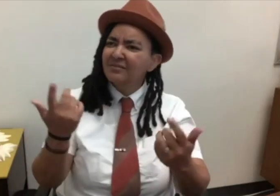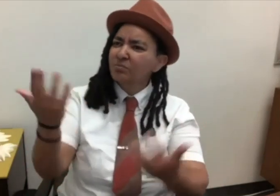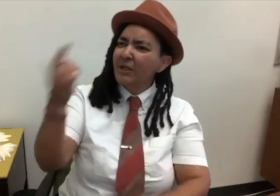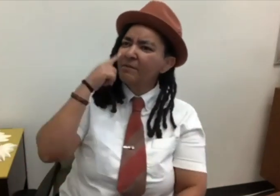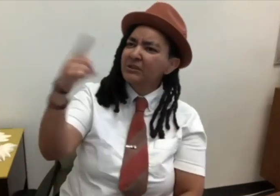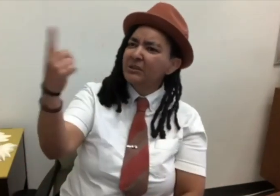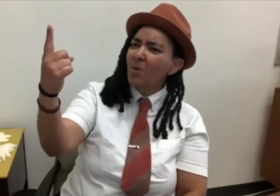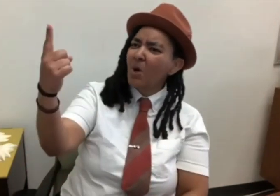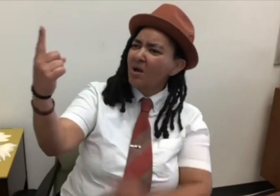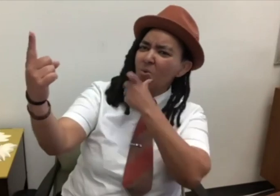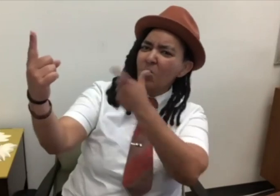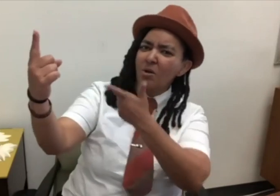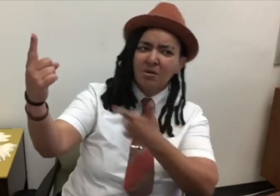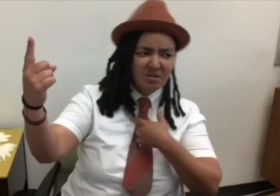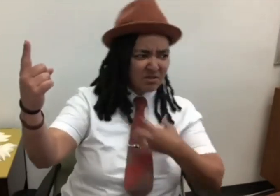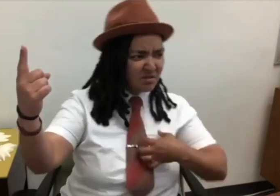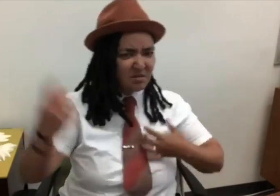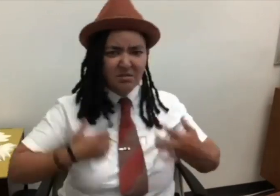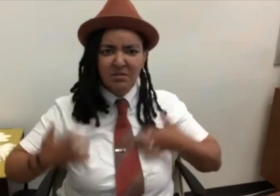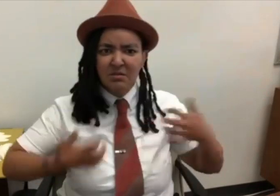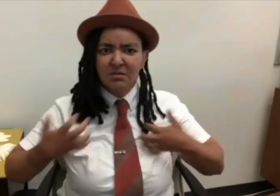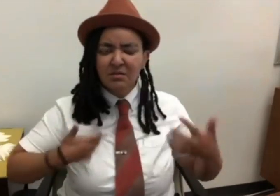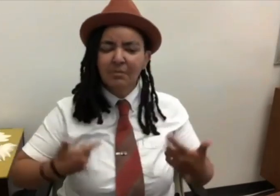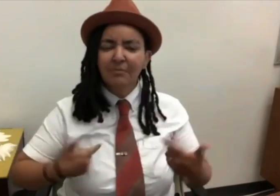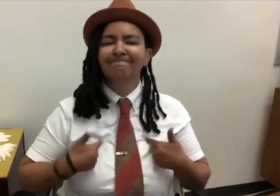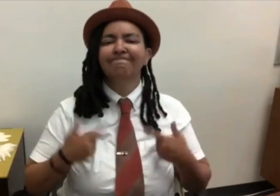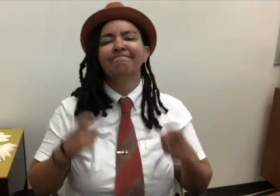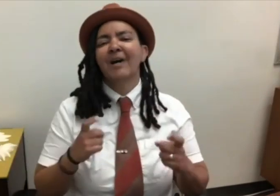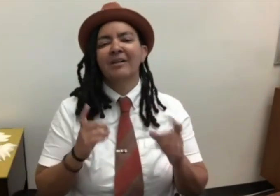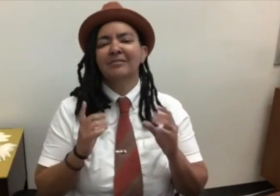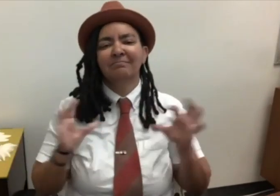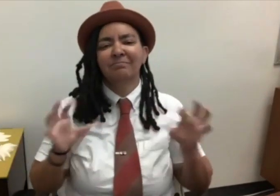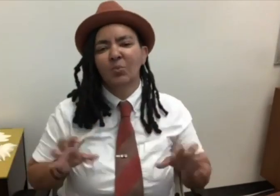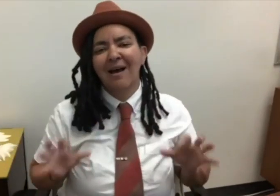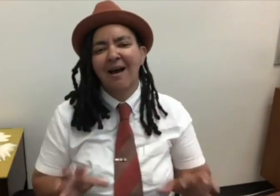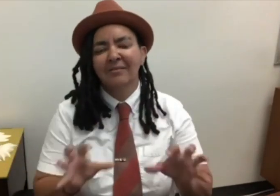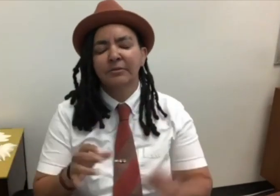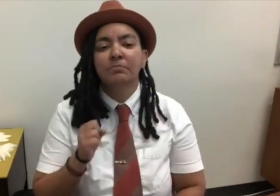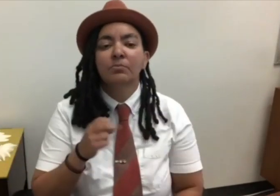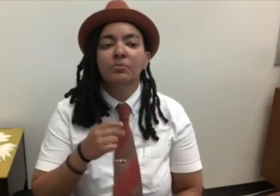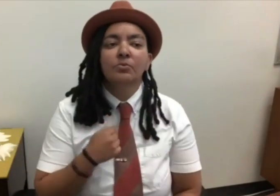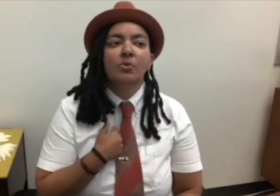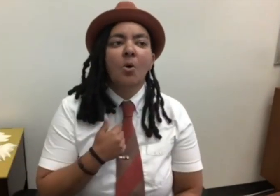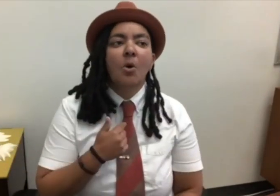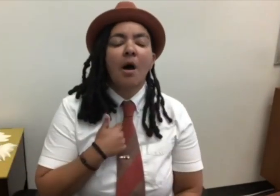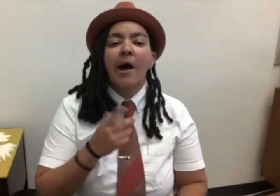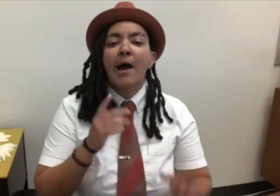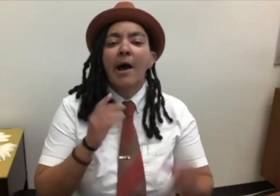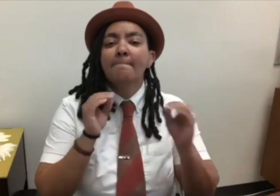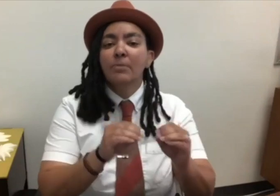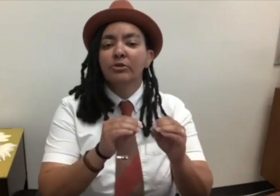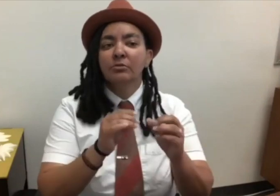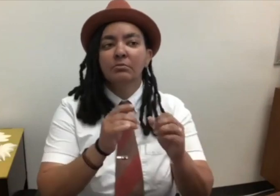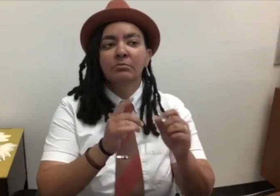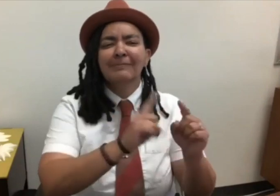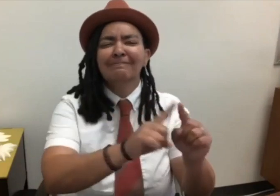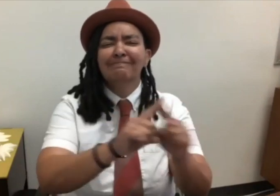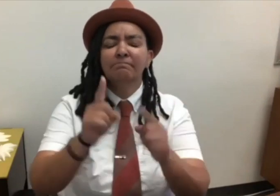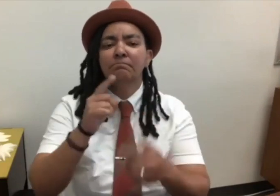And I knew I needed to do something about that. And I knew I could wait for someone, but I also knew that if it was